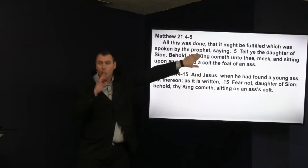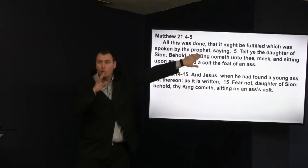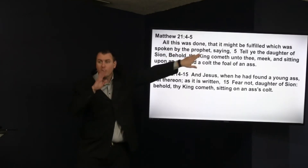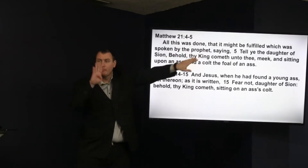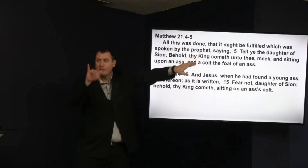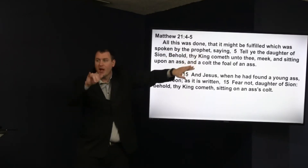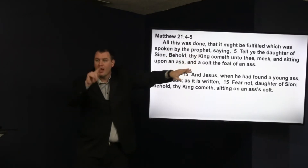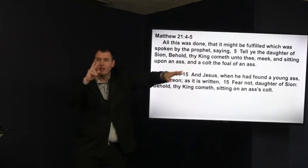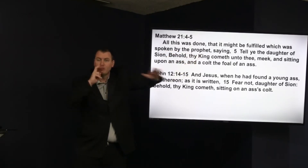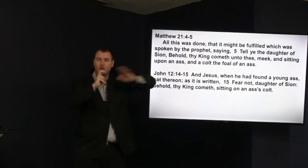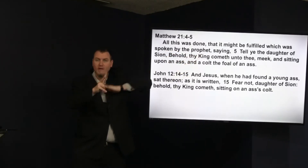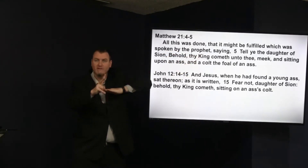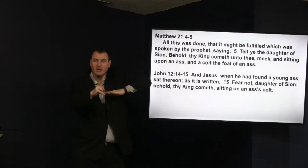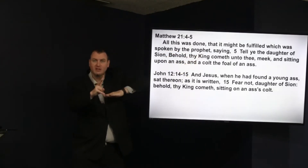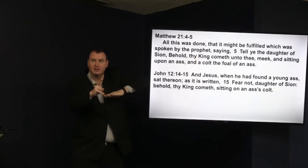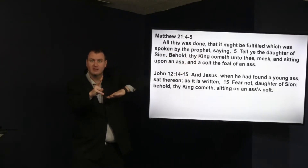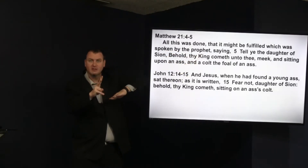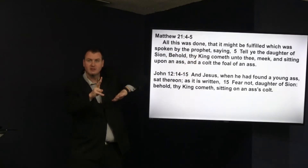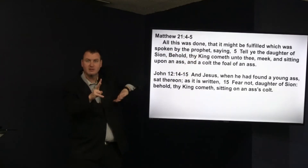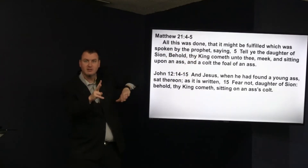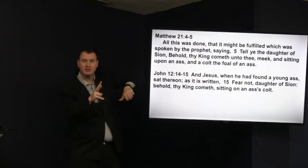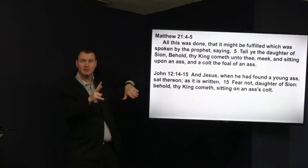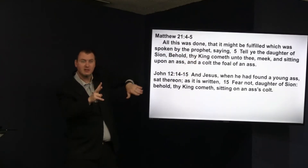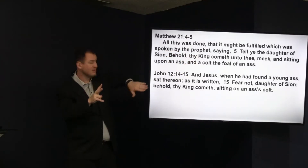here where it says spoken by the prophet, saying.